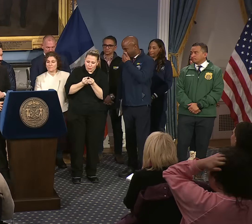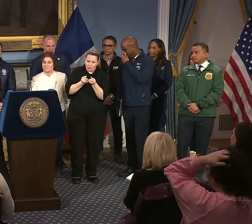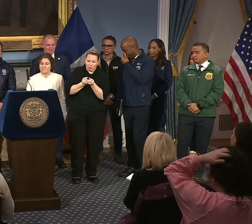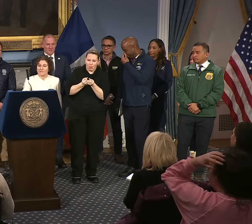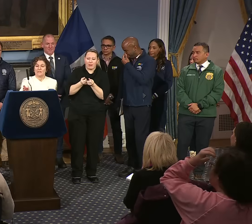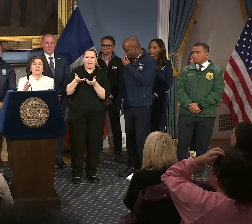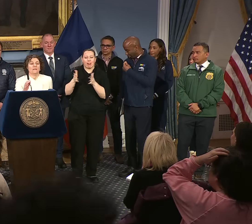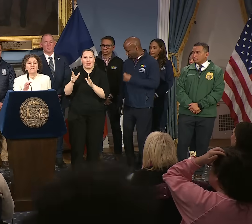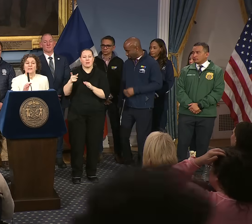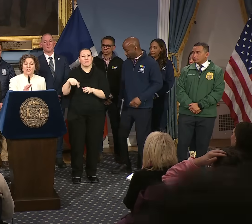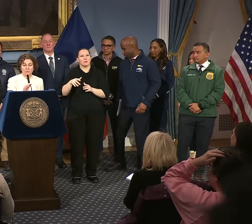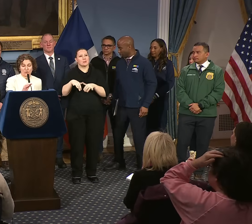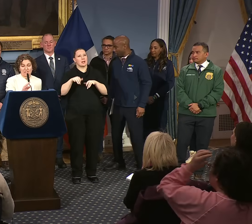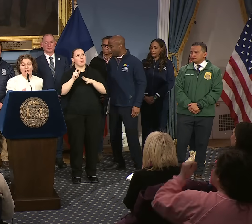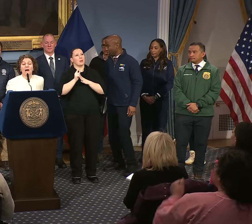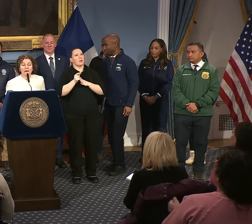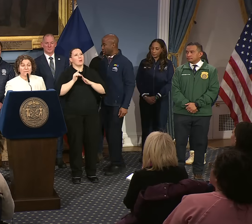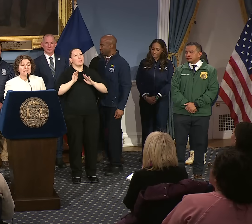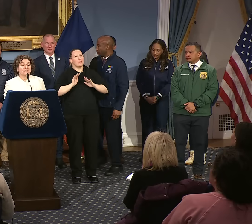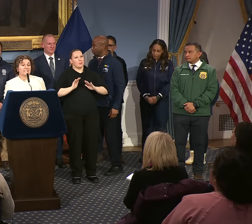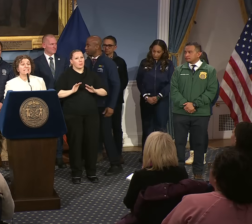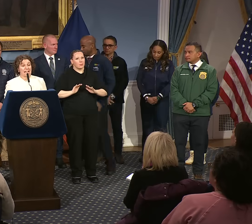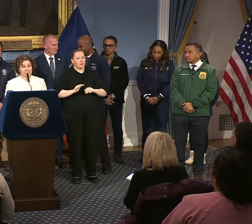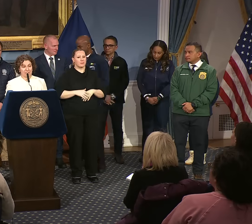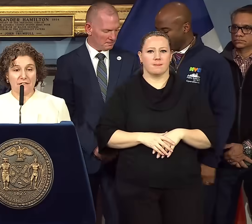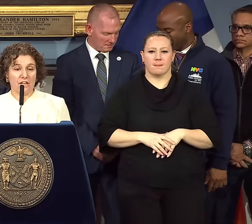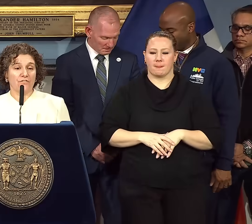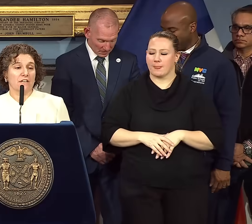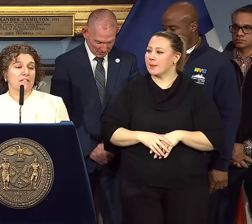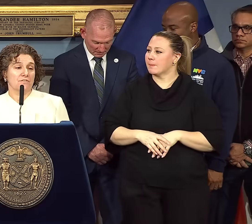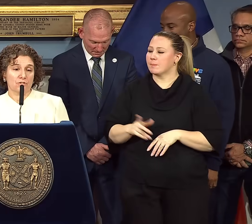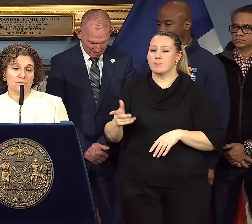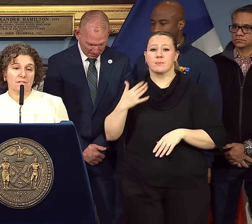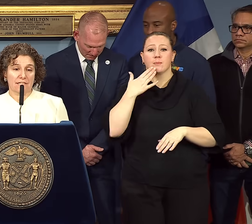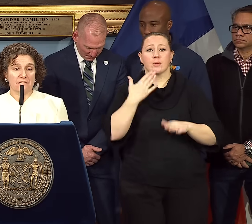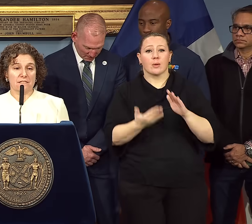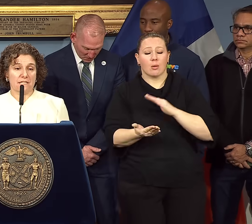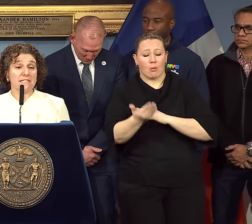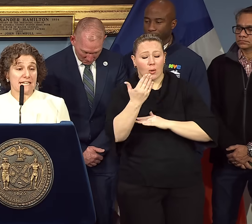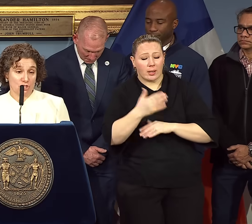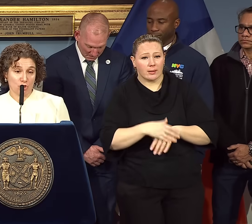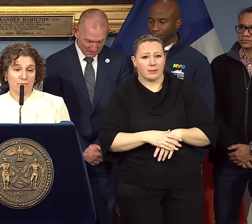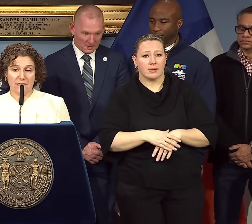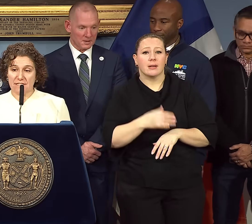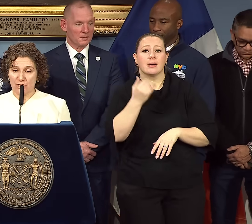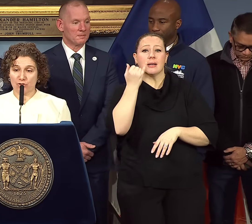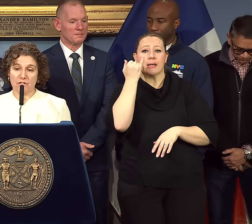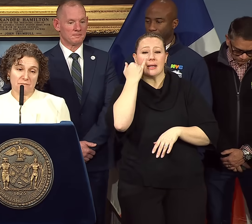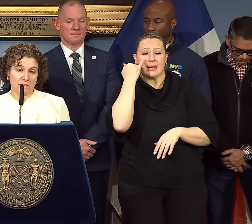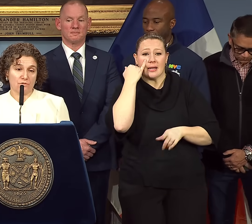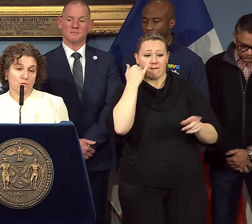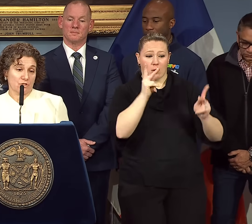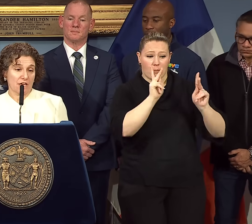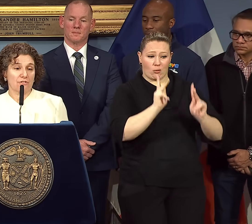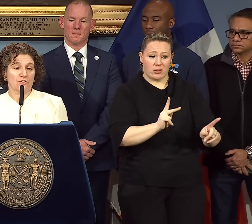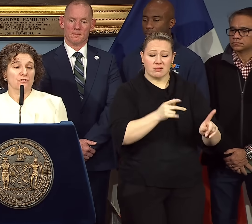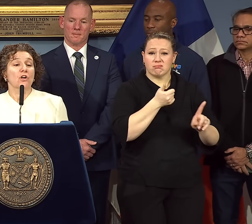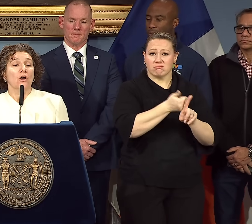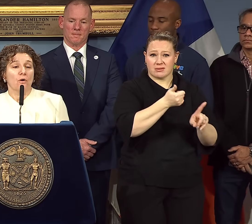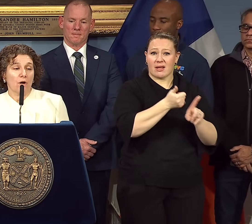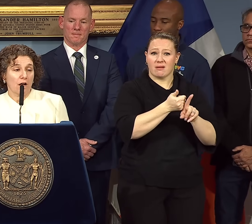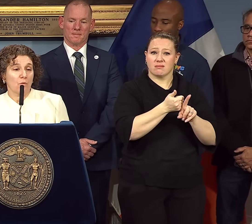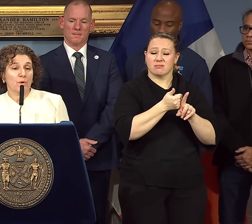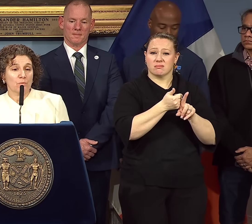You're very welcome. Good morning. Yes, if an individual is in danger, right, danger to themselves or to